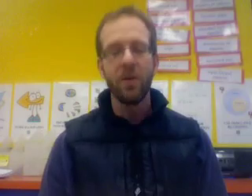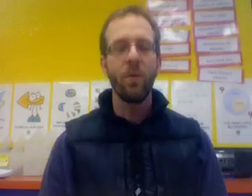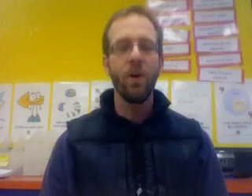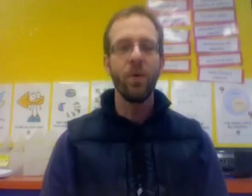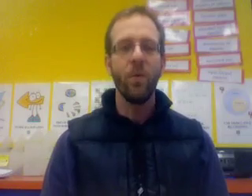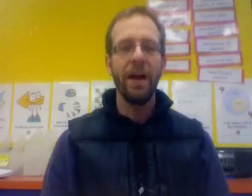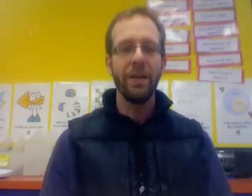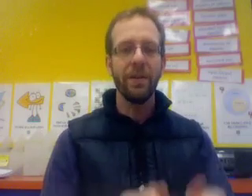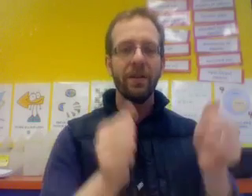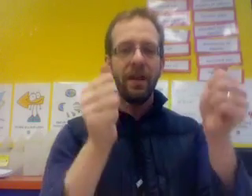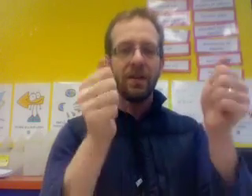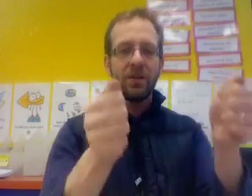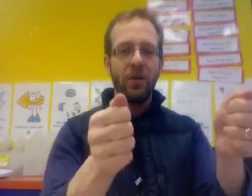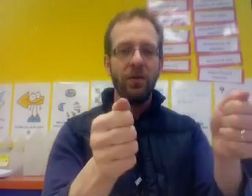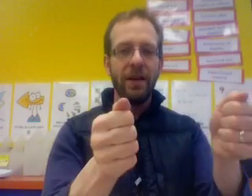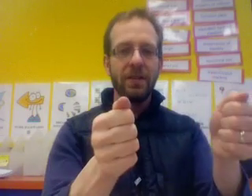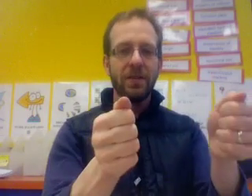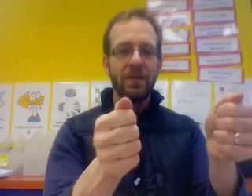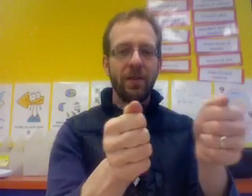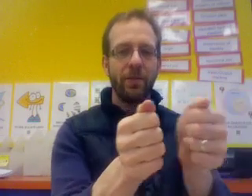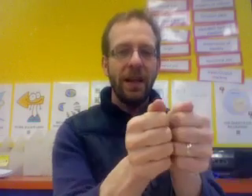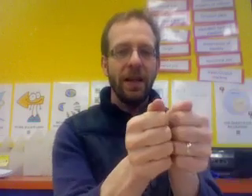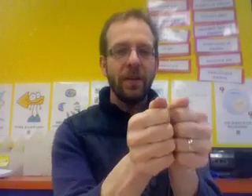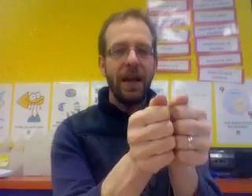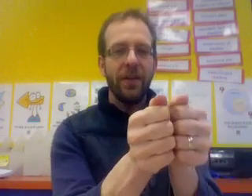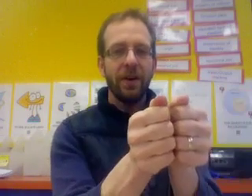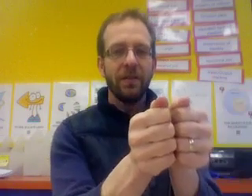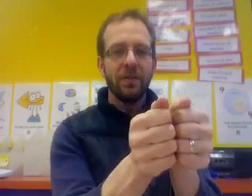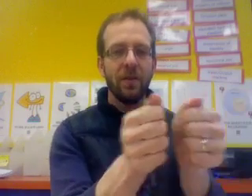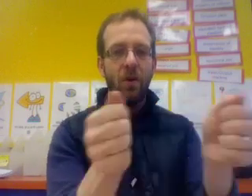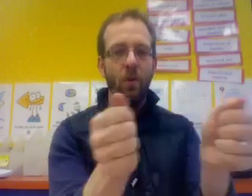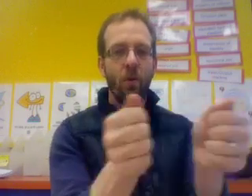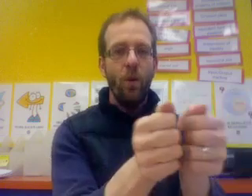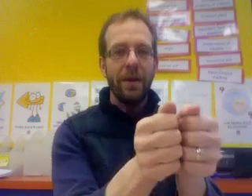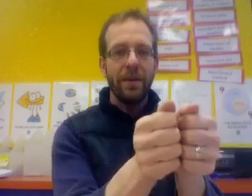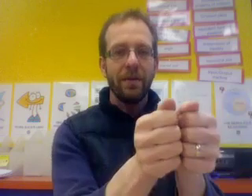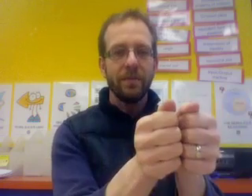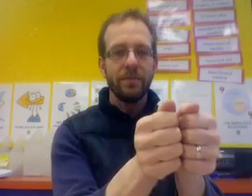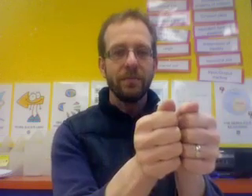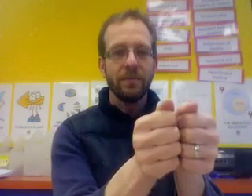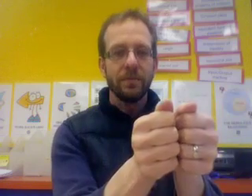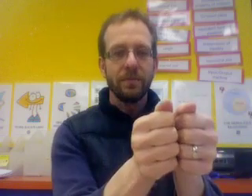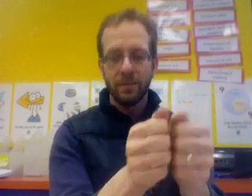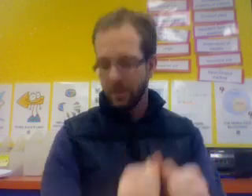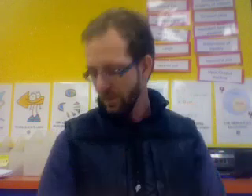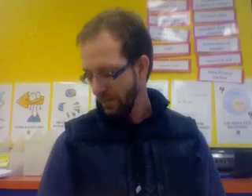The word with is two fists bringing them together. With.